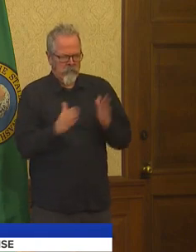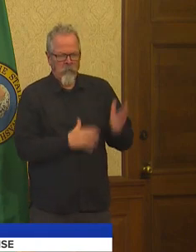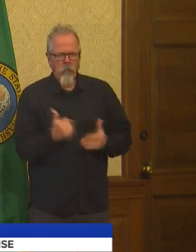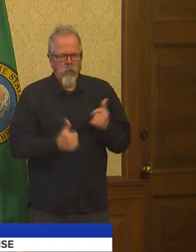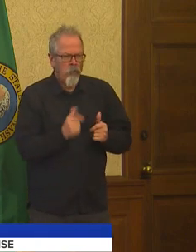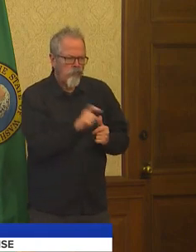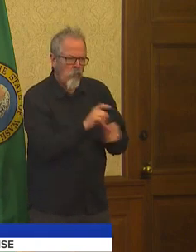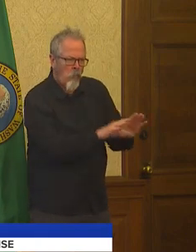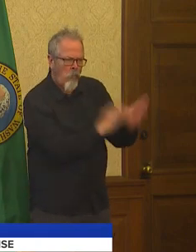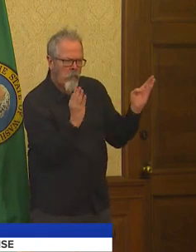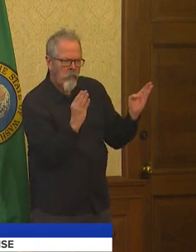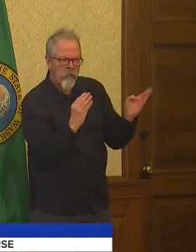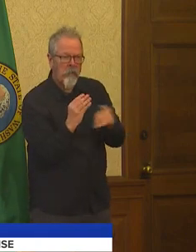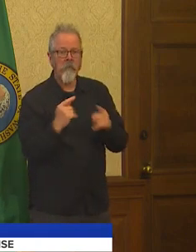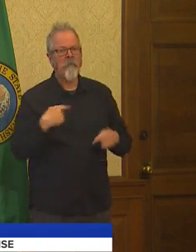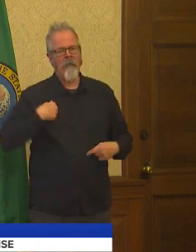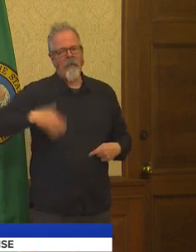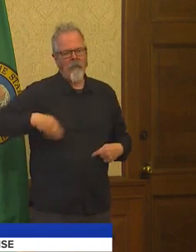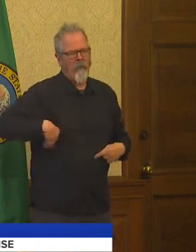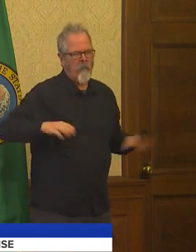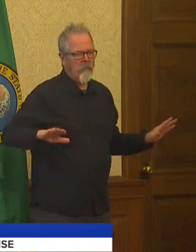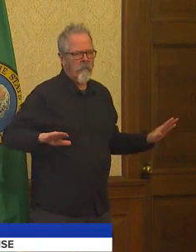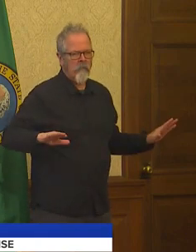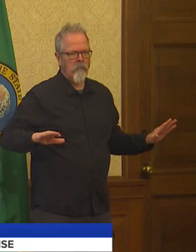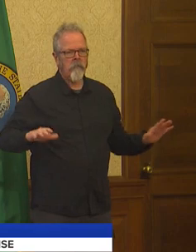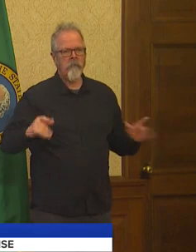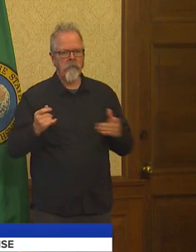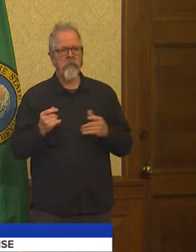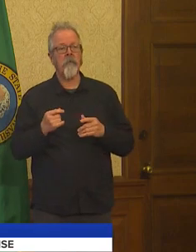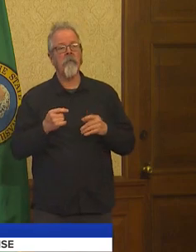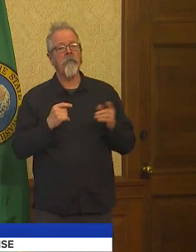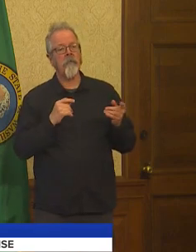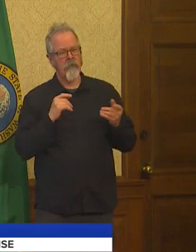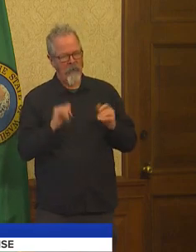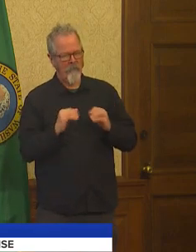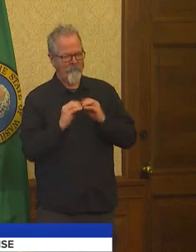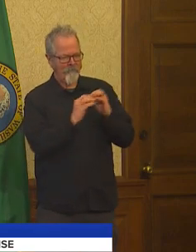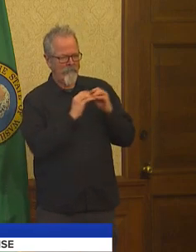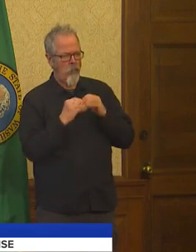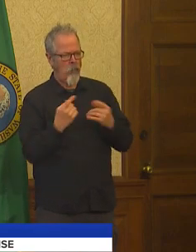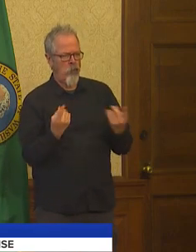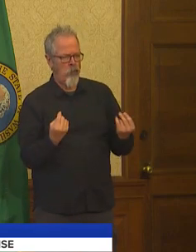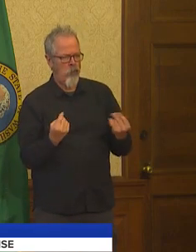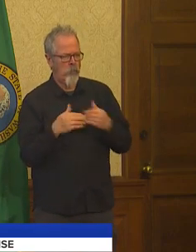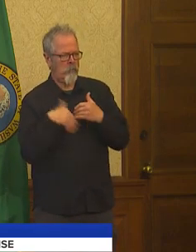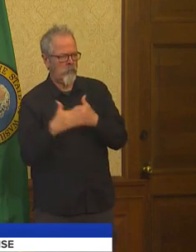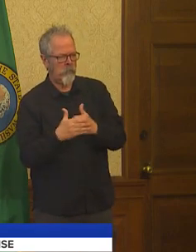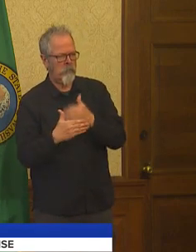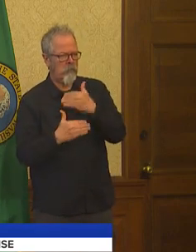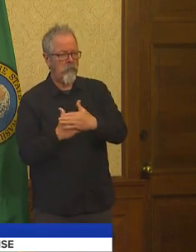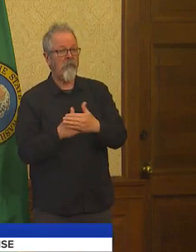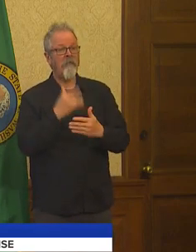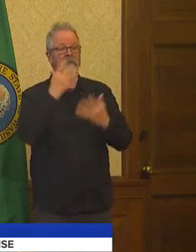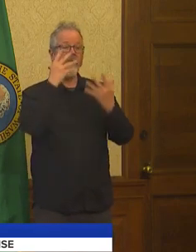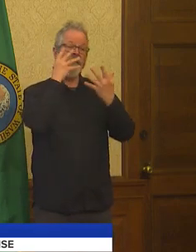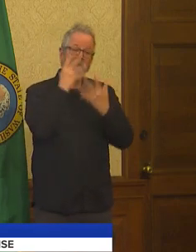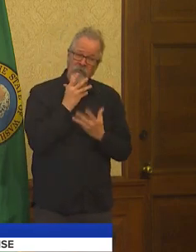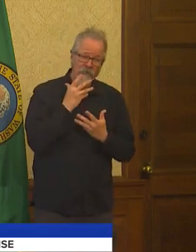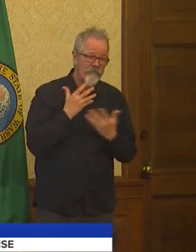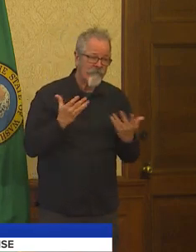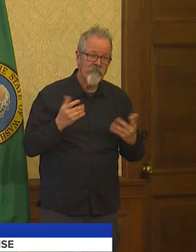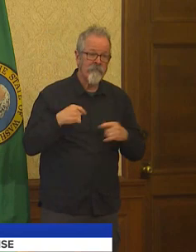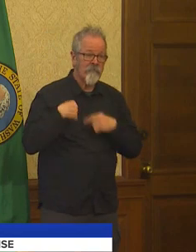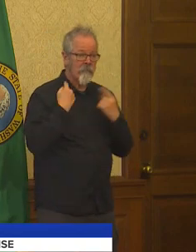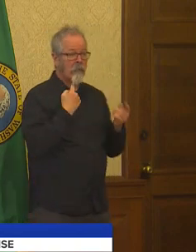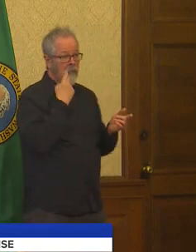from circumstance that some of those predictions have not come to pass, and we have to have high